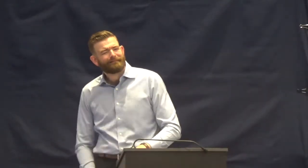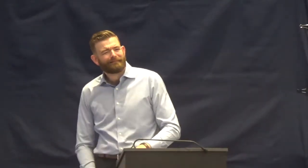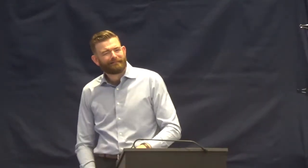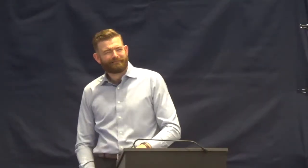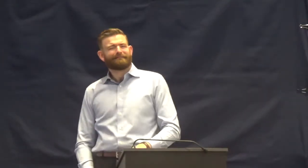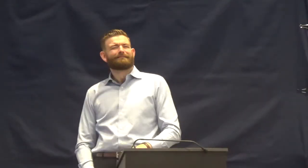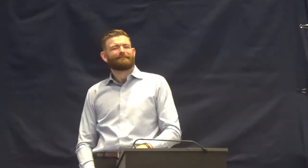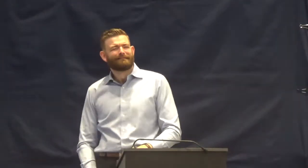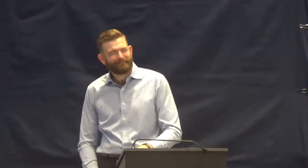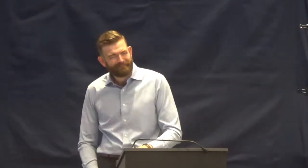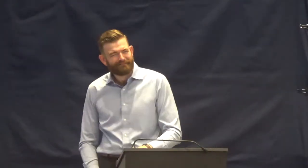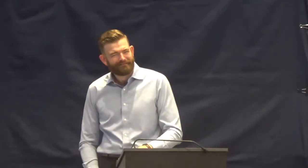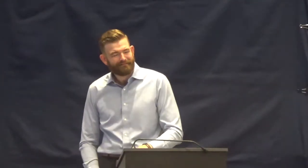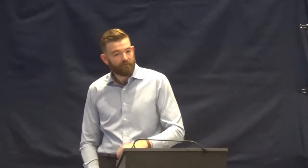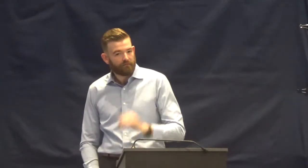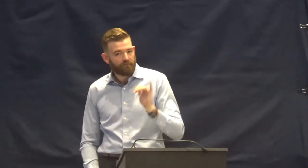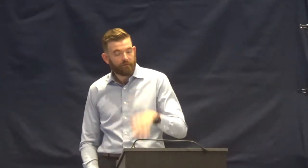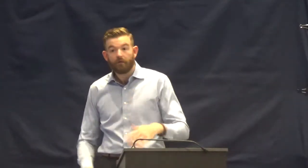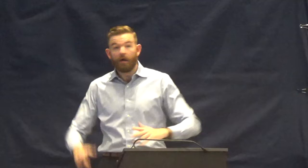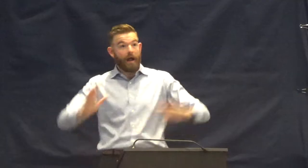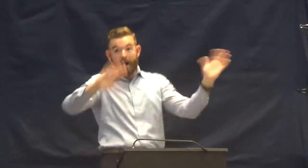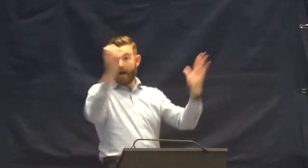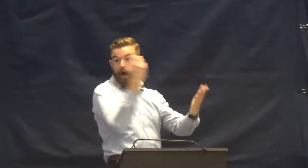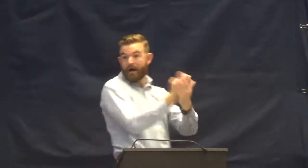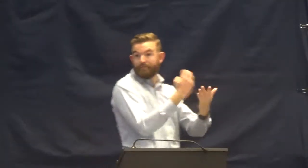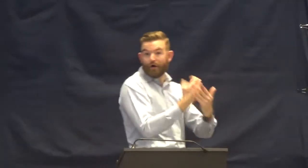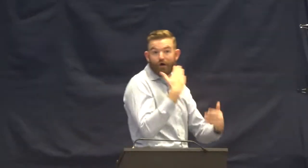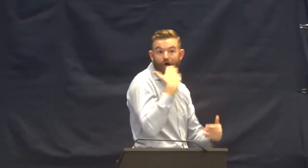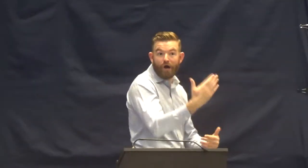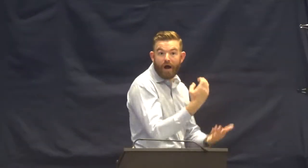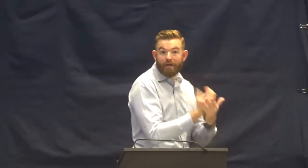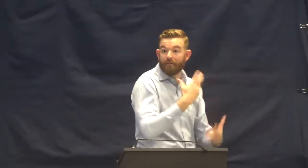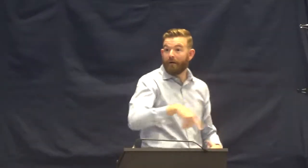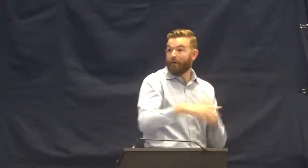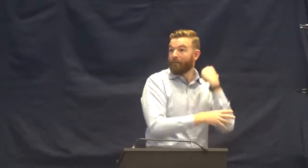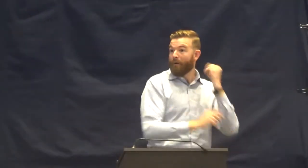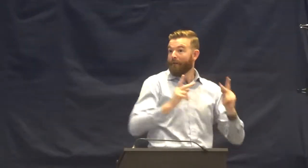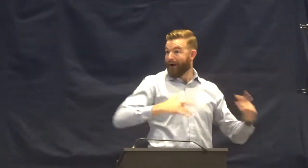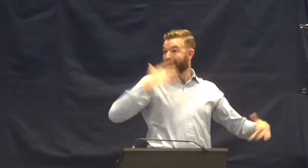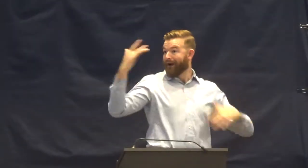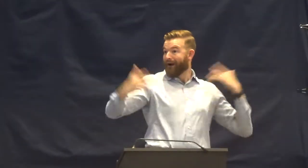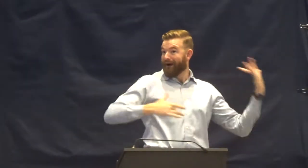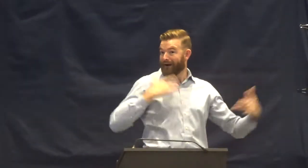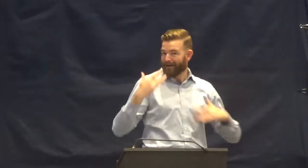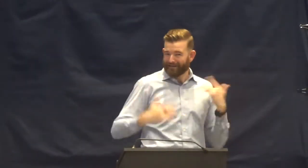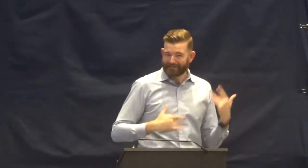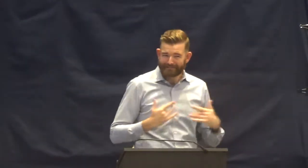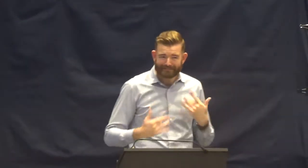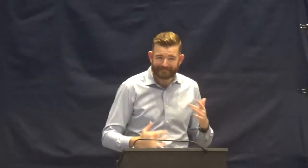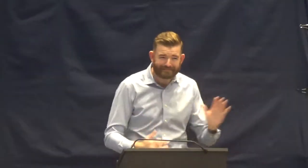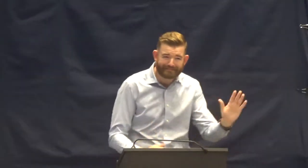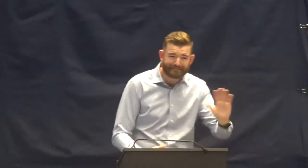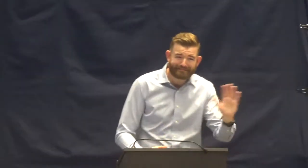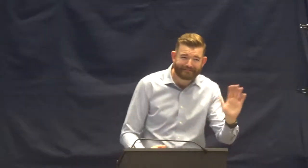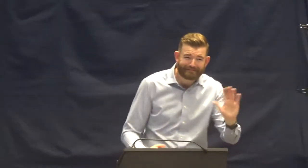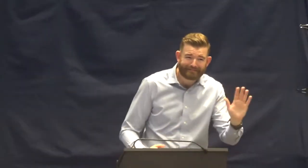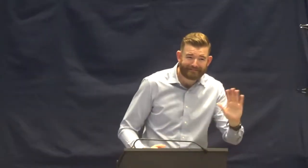still have plenty of money in their pockets. You know, and